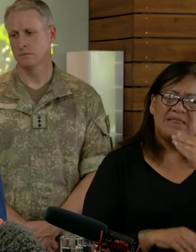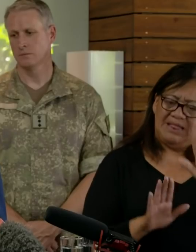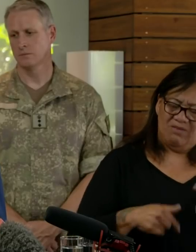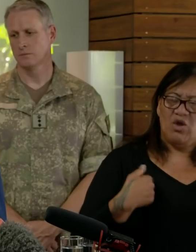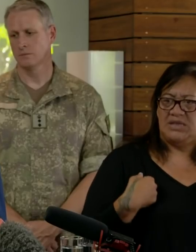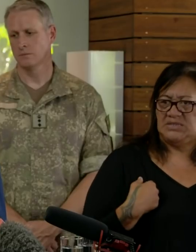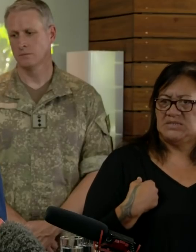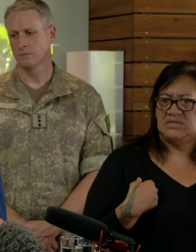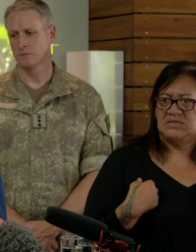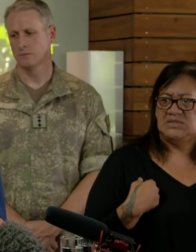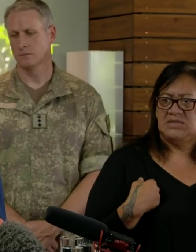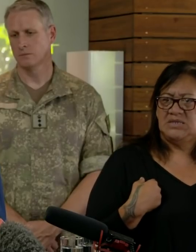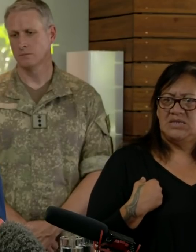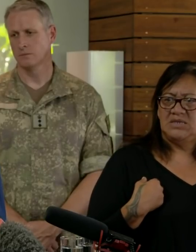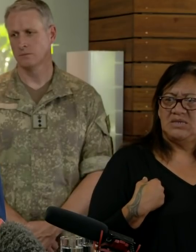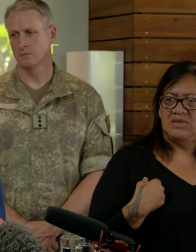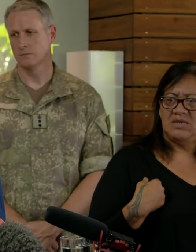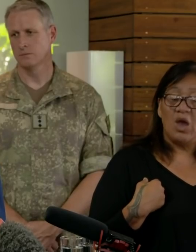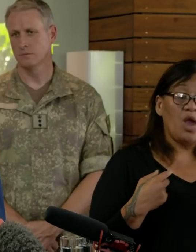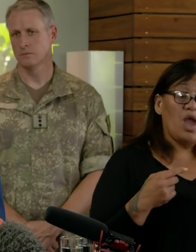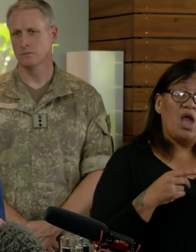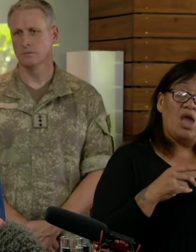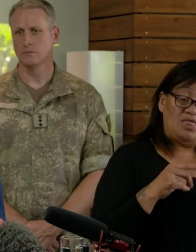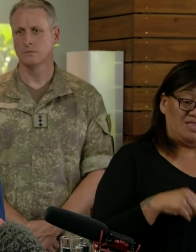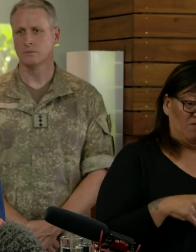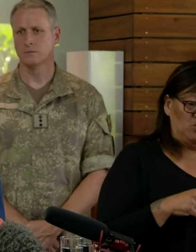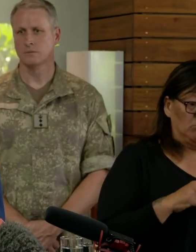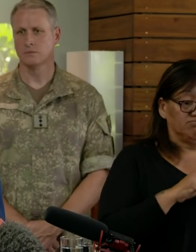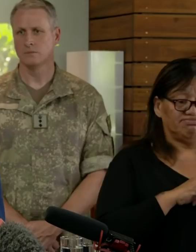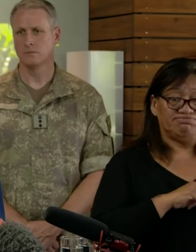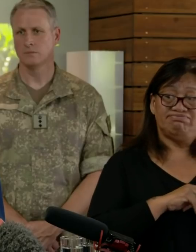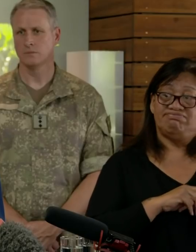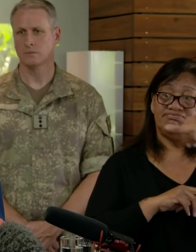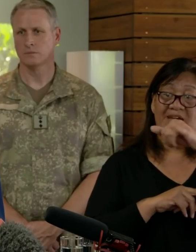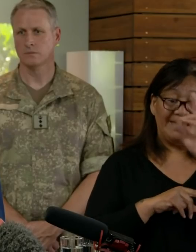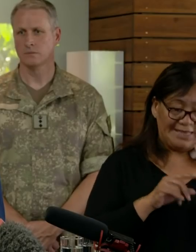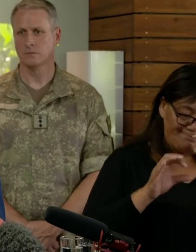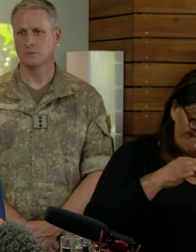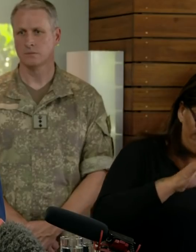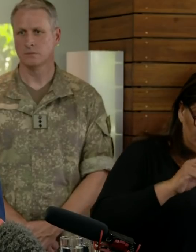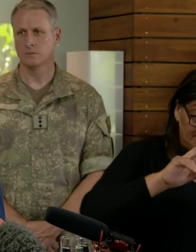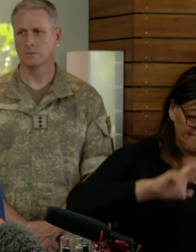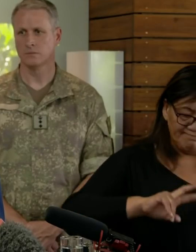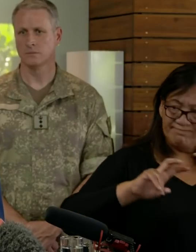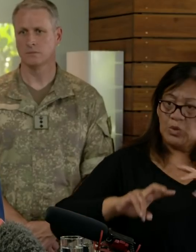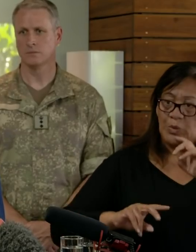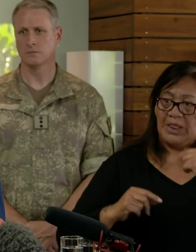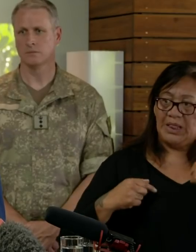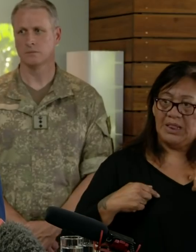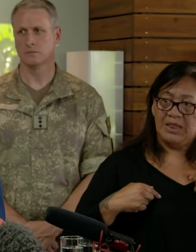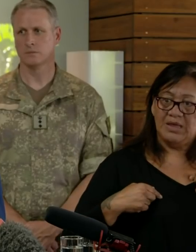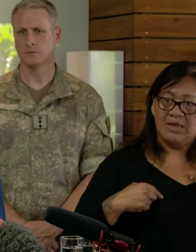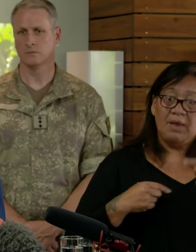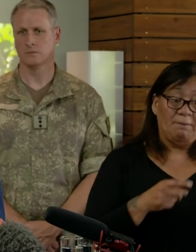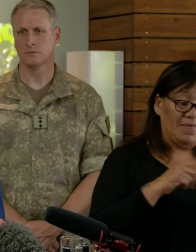intend, and as I say, we'll be flying over that area this afternoon for a further reconnaissance, and we are right beside the